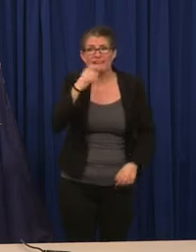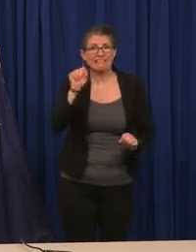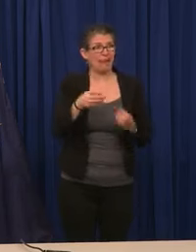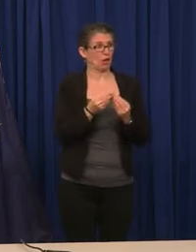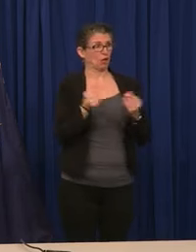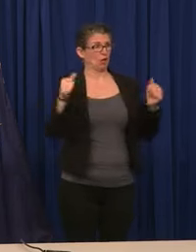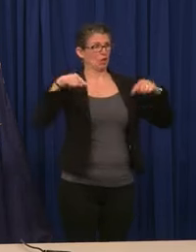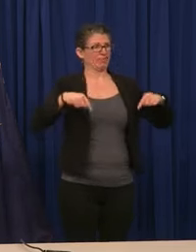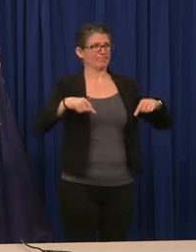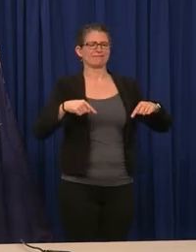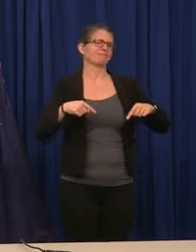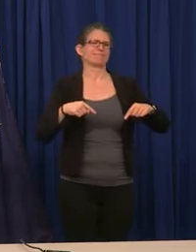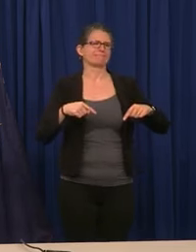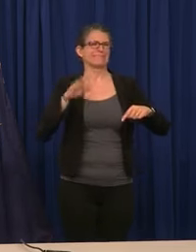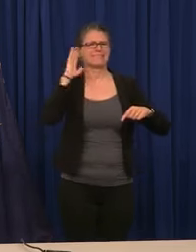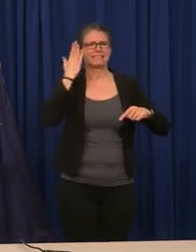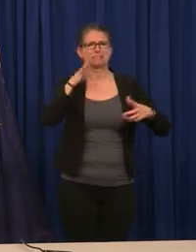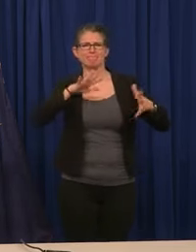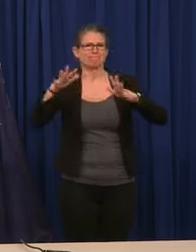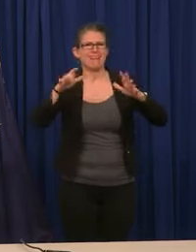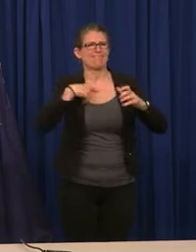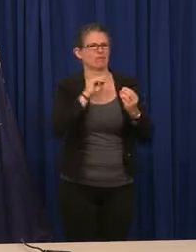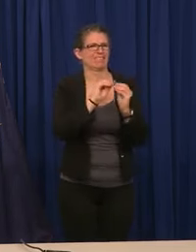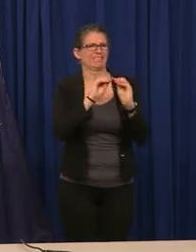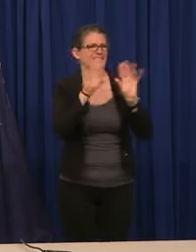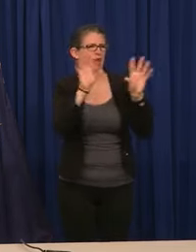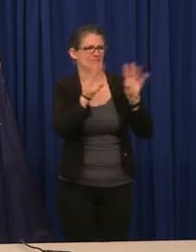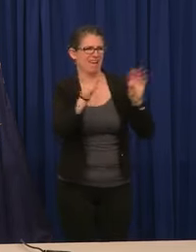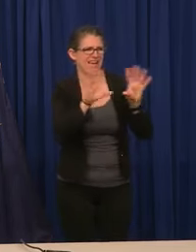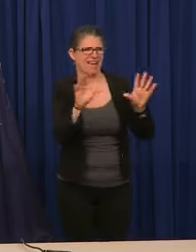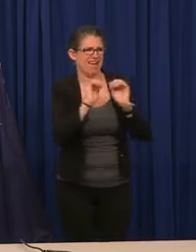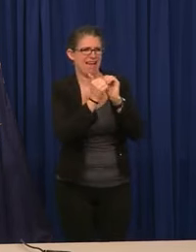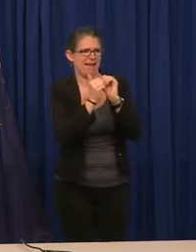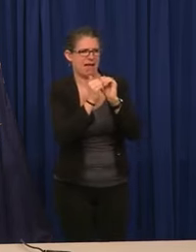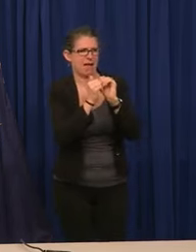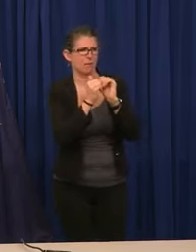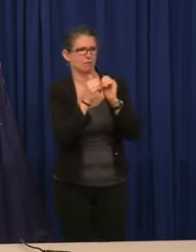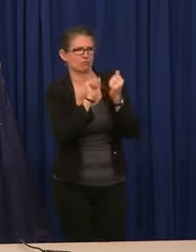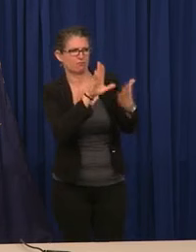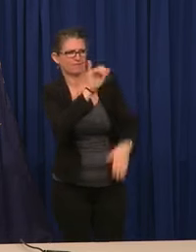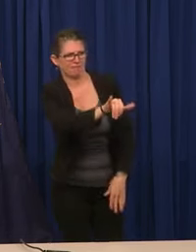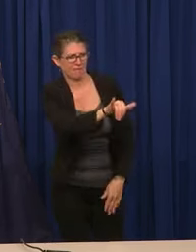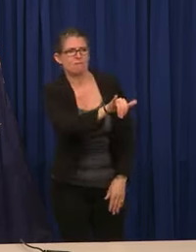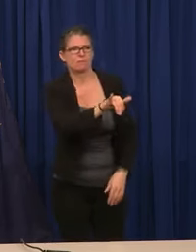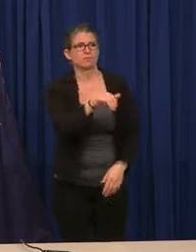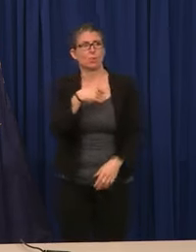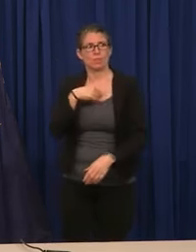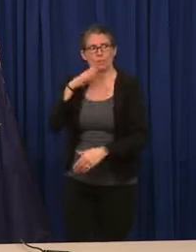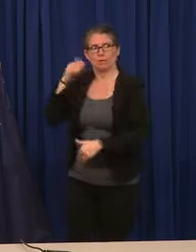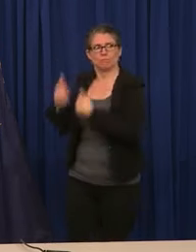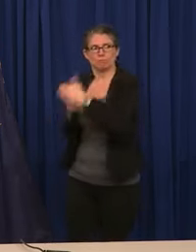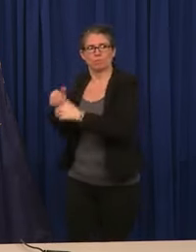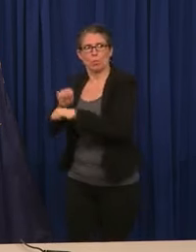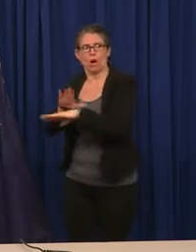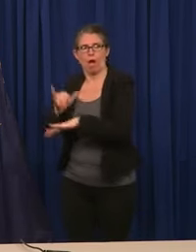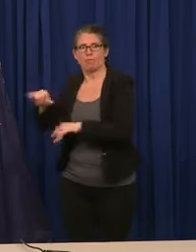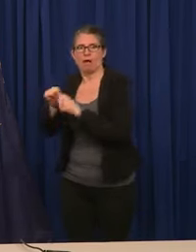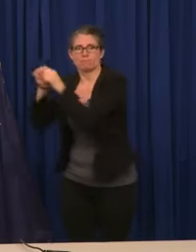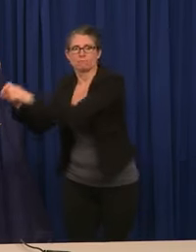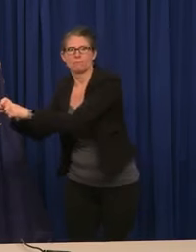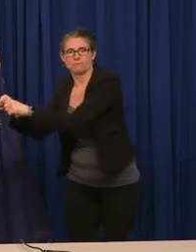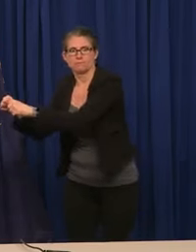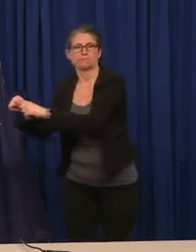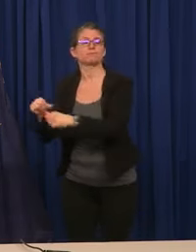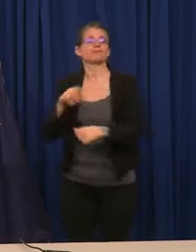continued uptick in the number of cases. The second is the need for a more uniform approach within